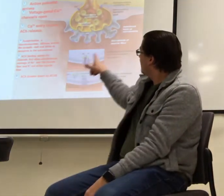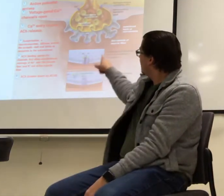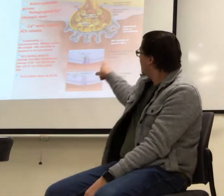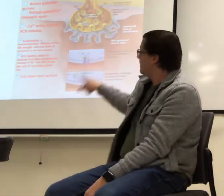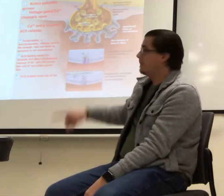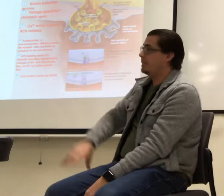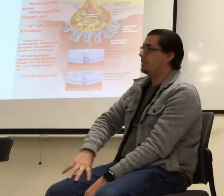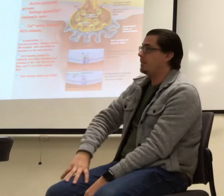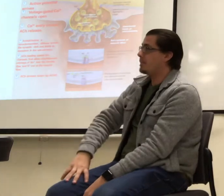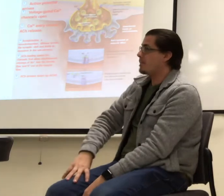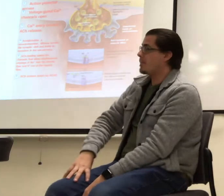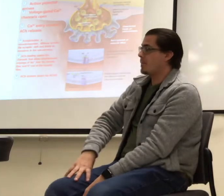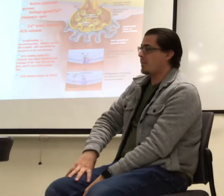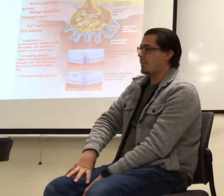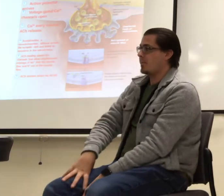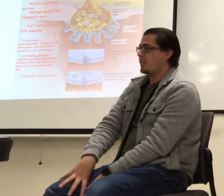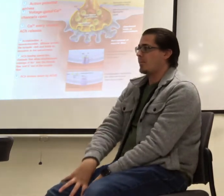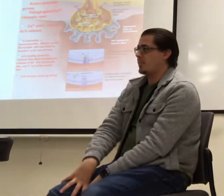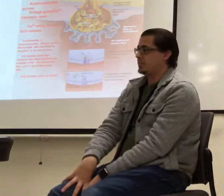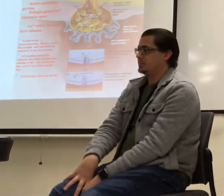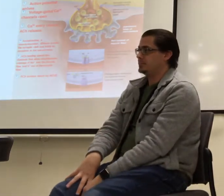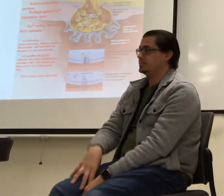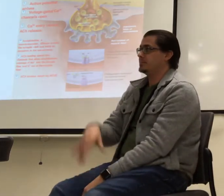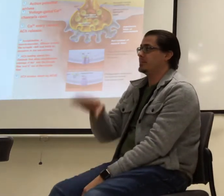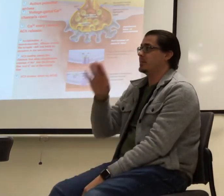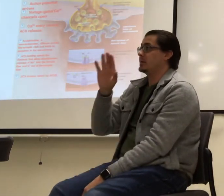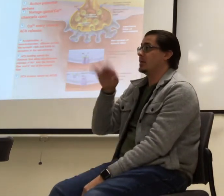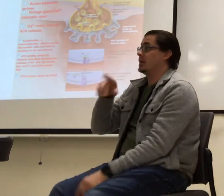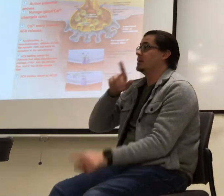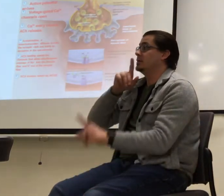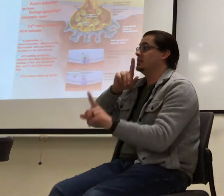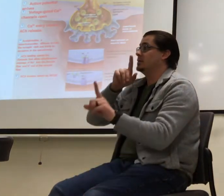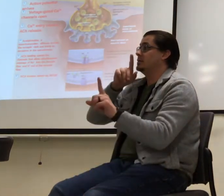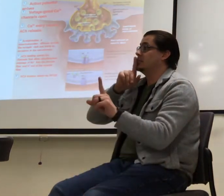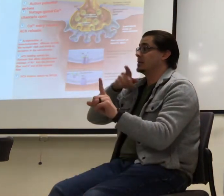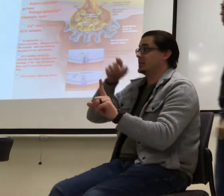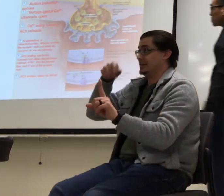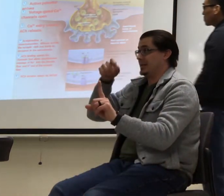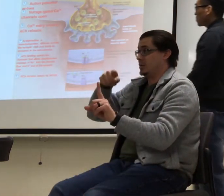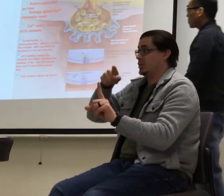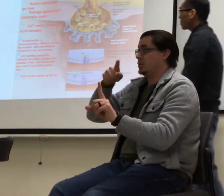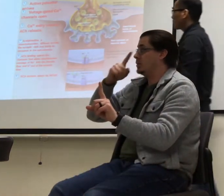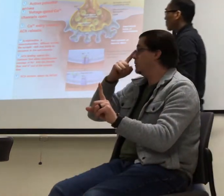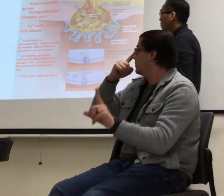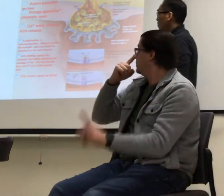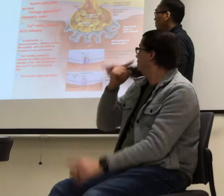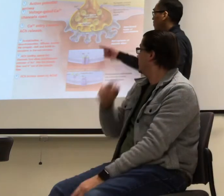calcium levels. That is the signal to get